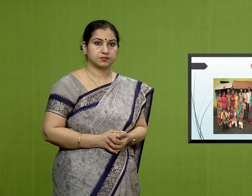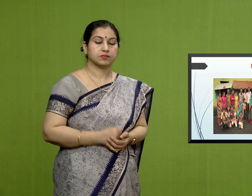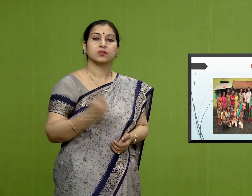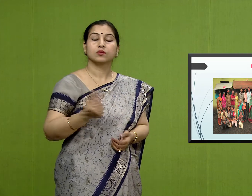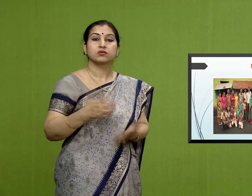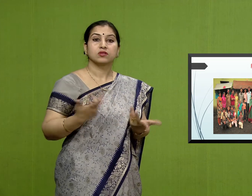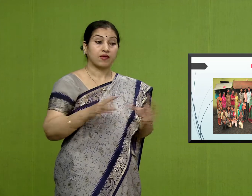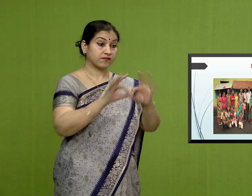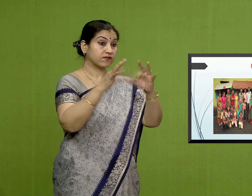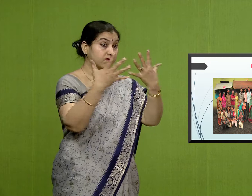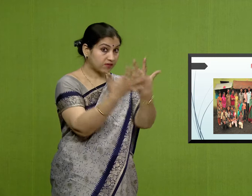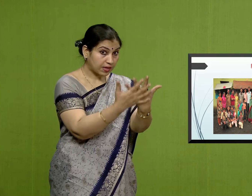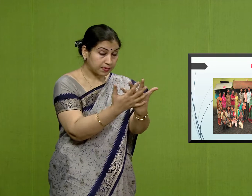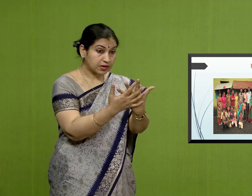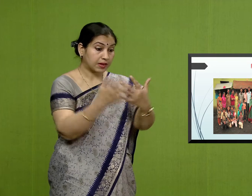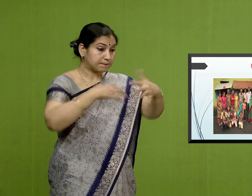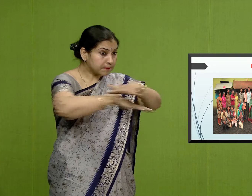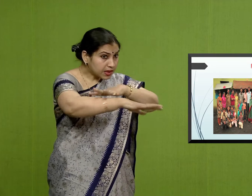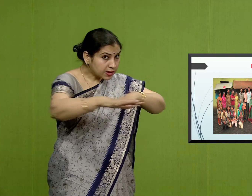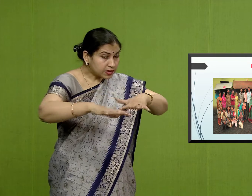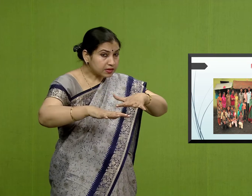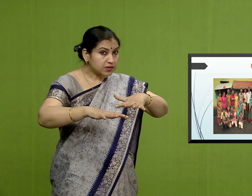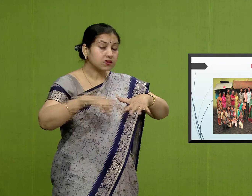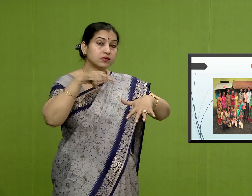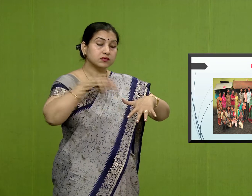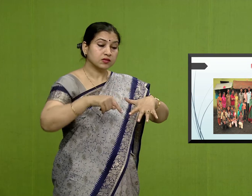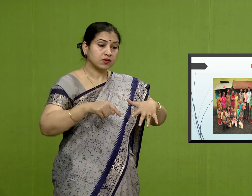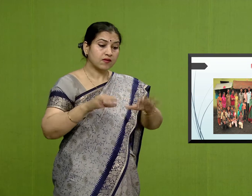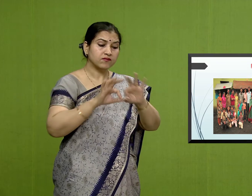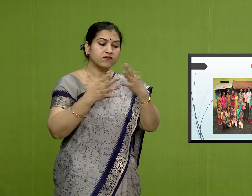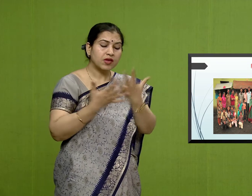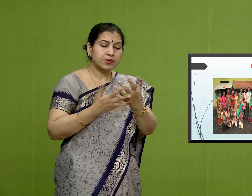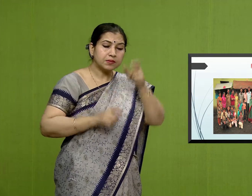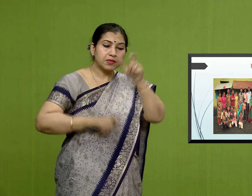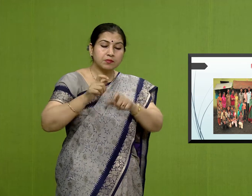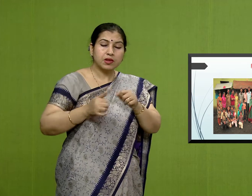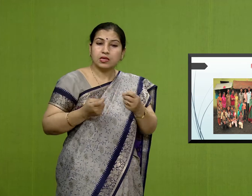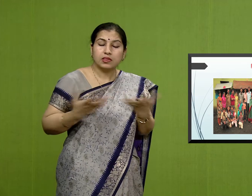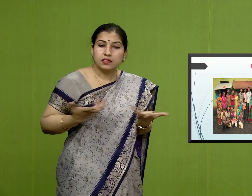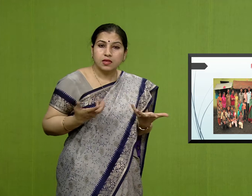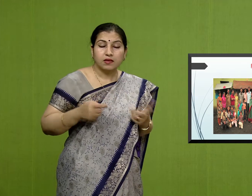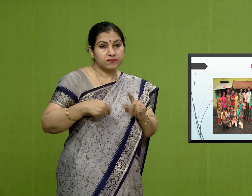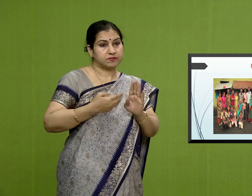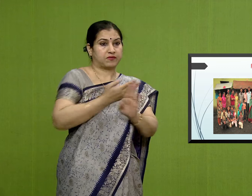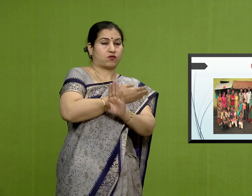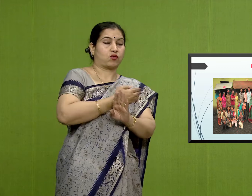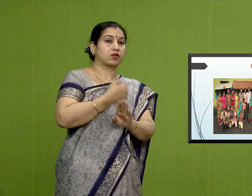Using family planning, the size of the family can be decided by a family.